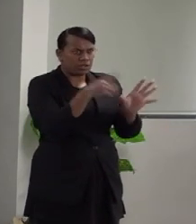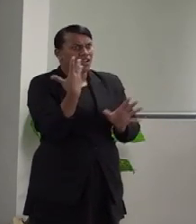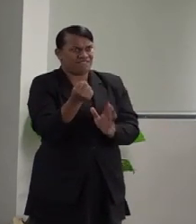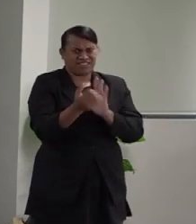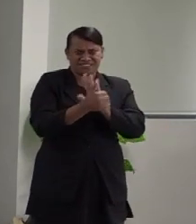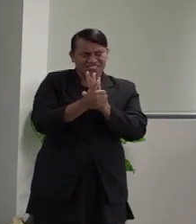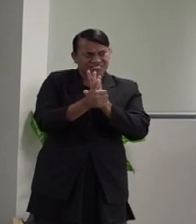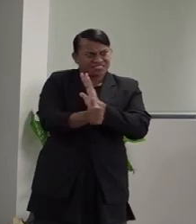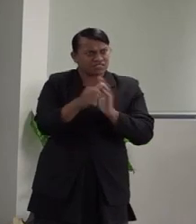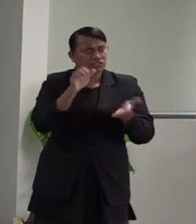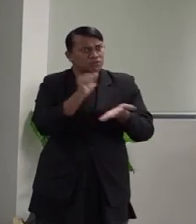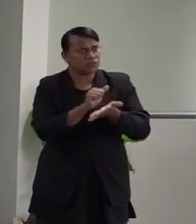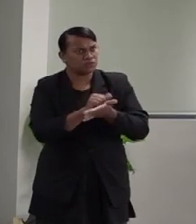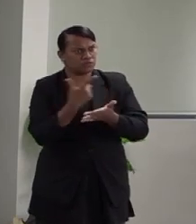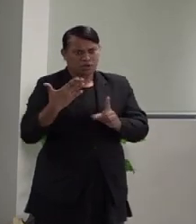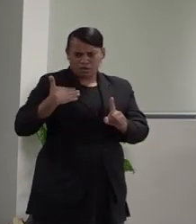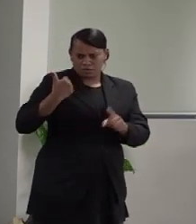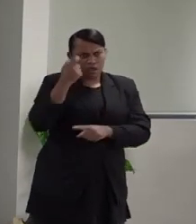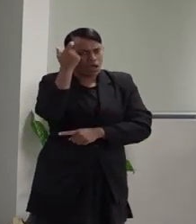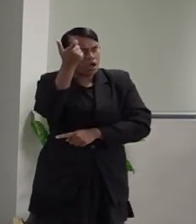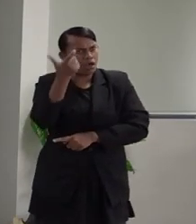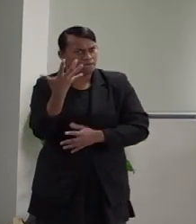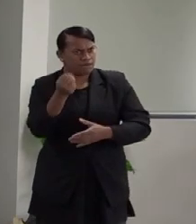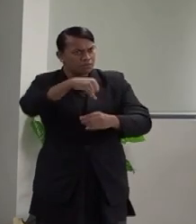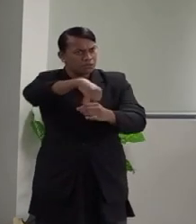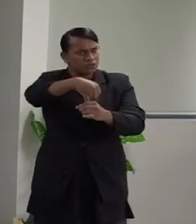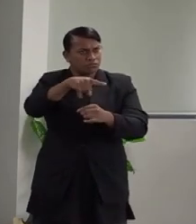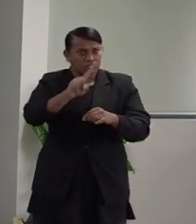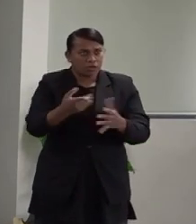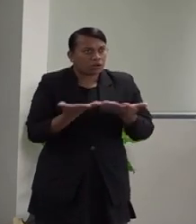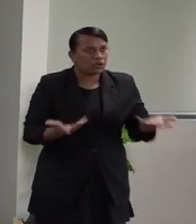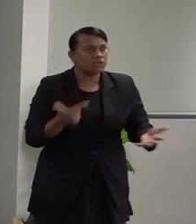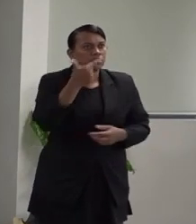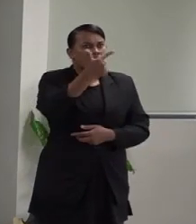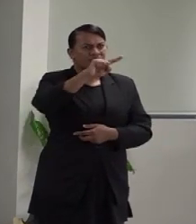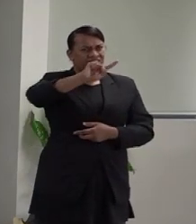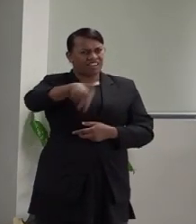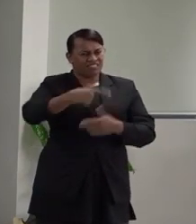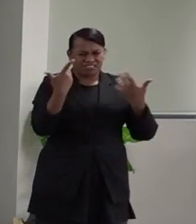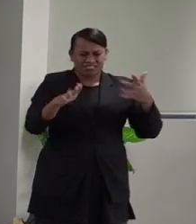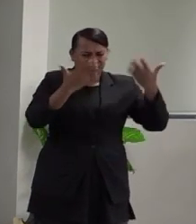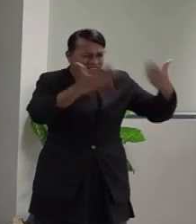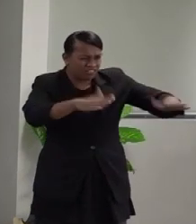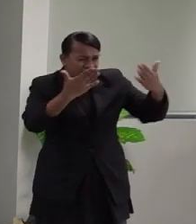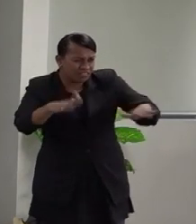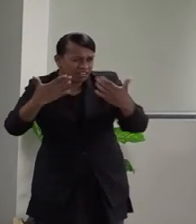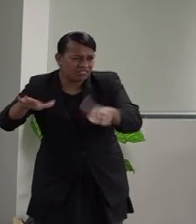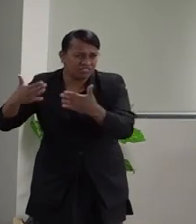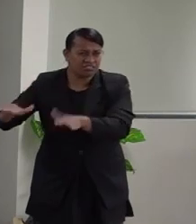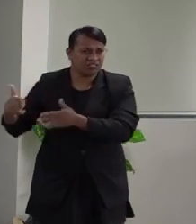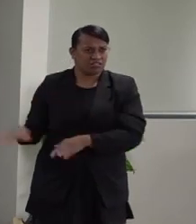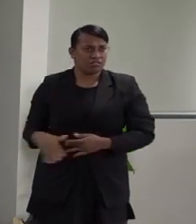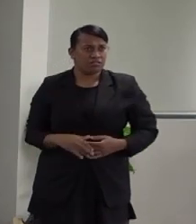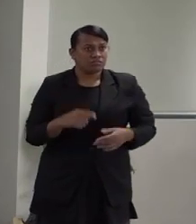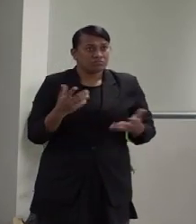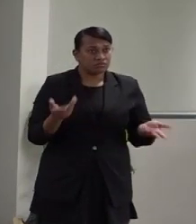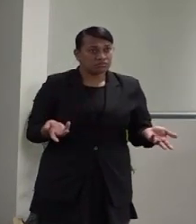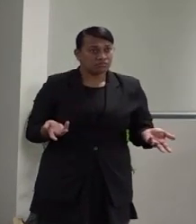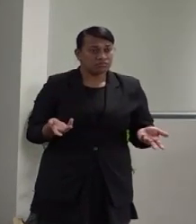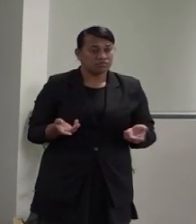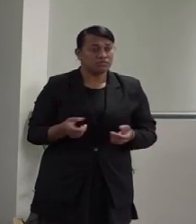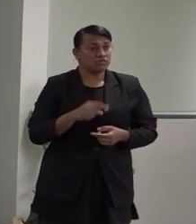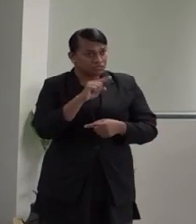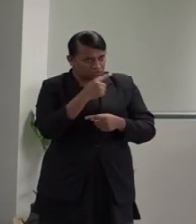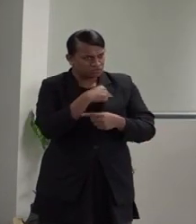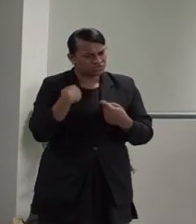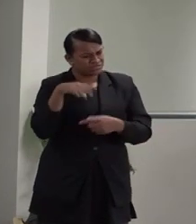world, but they're up to nearly 7,000 deaths. There are heartbreaking stories of doctors being